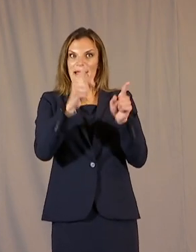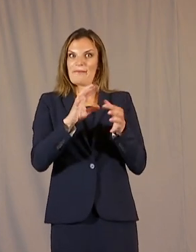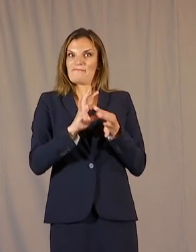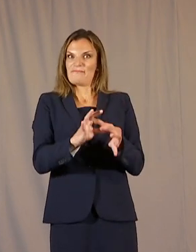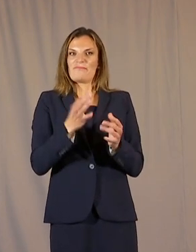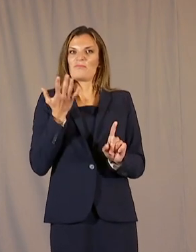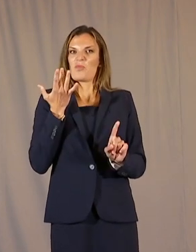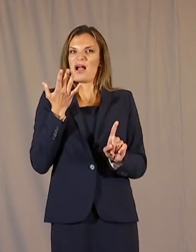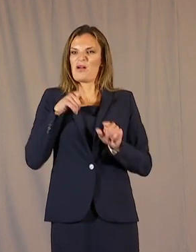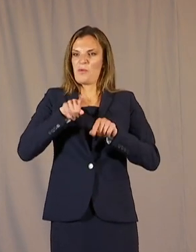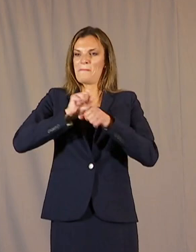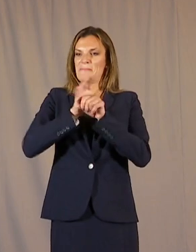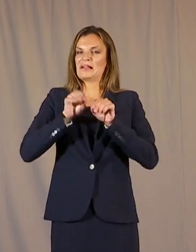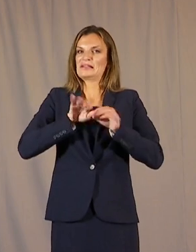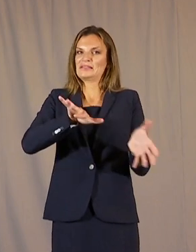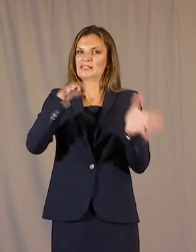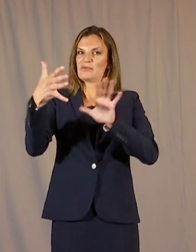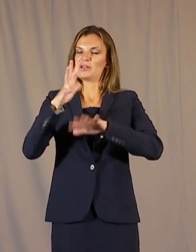during the pandemic?